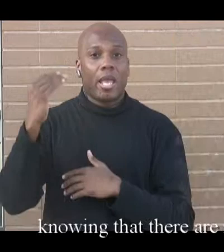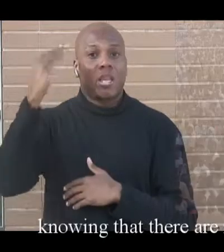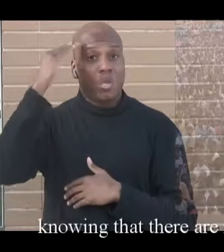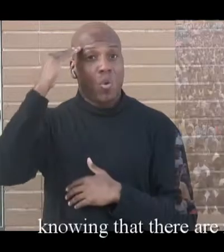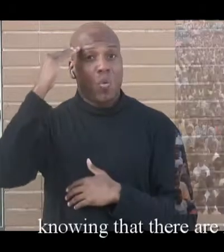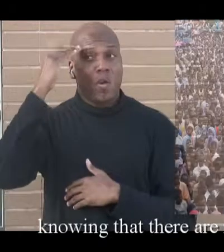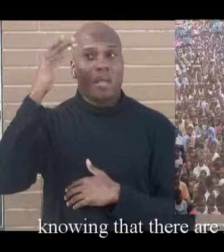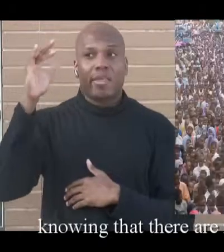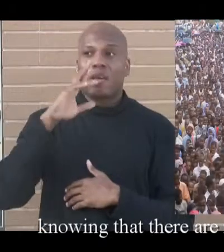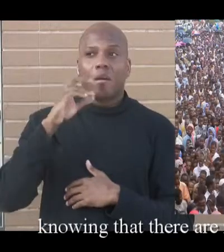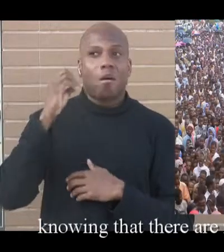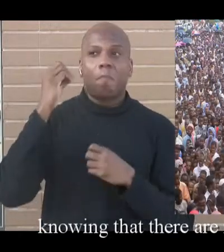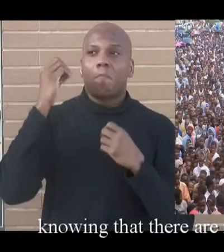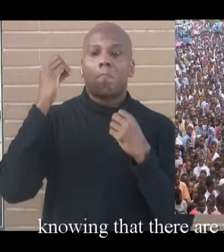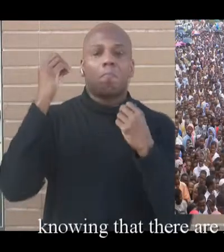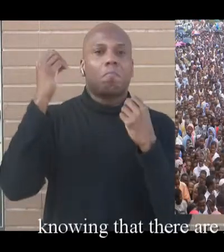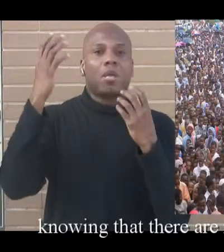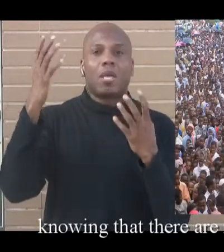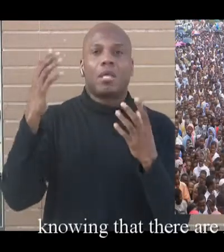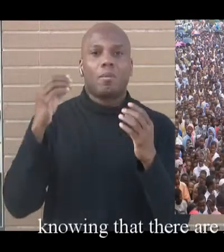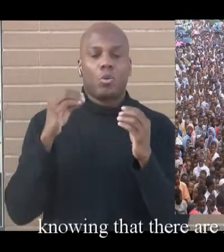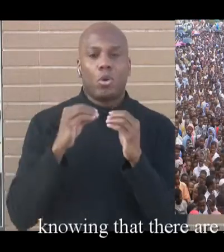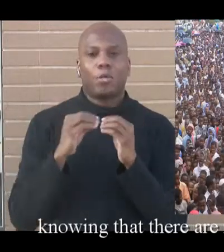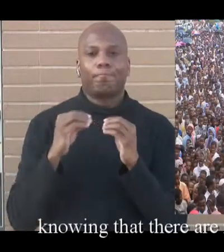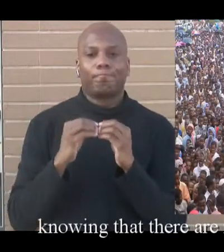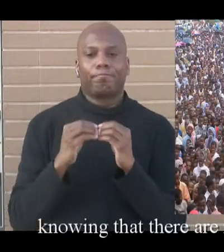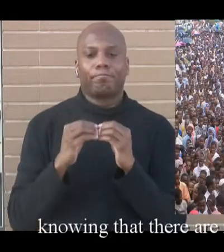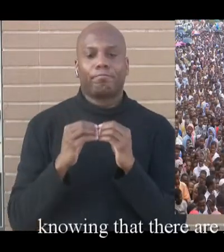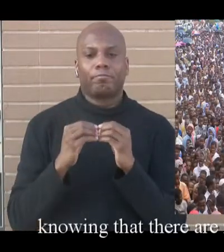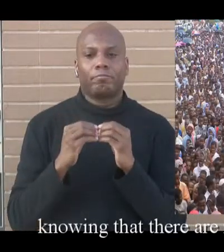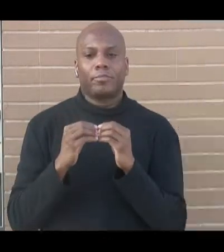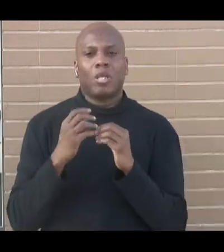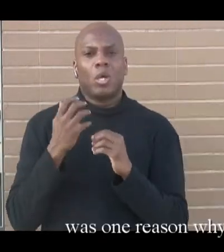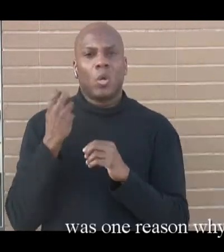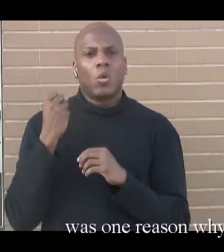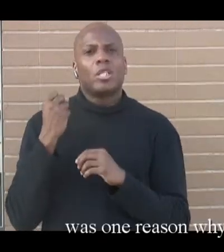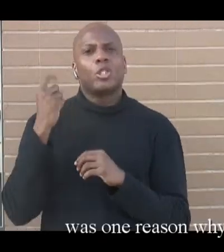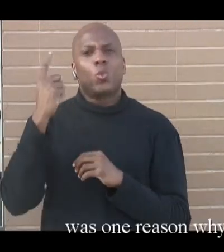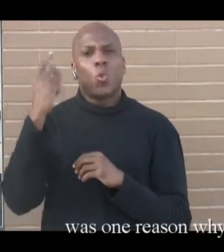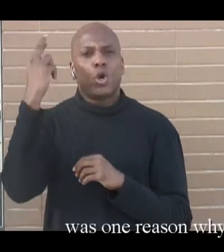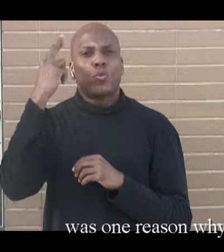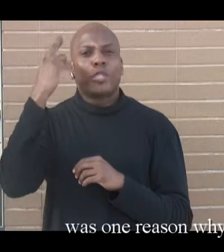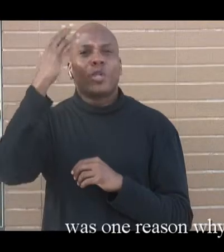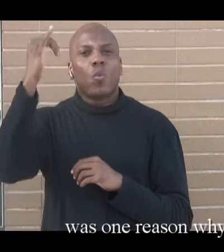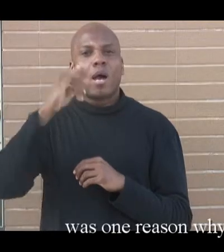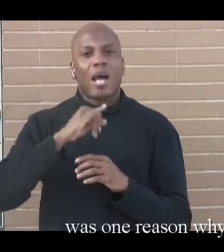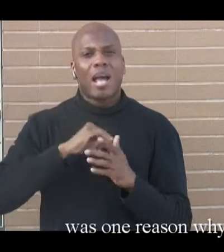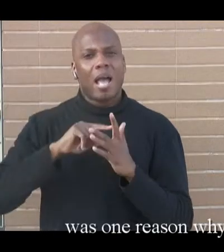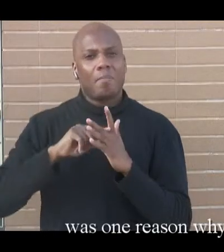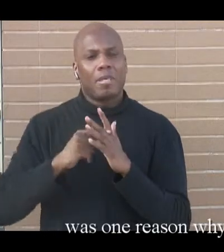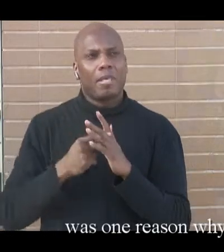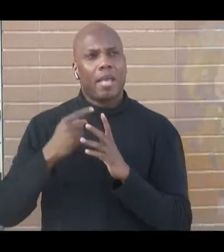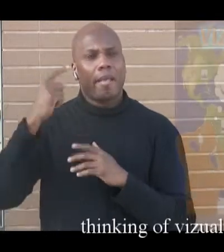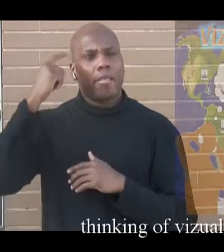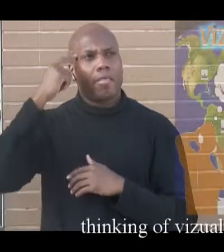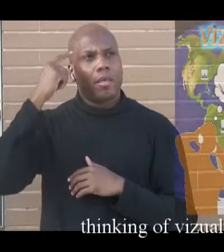situation and knowing that there are many more was one reason why I